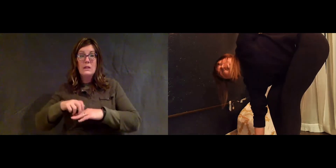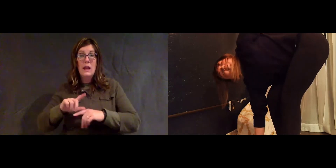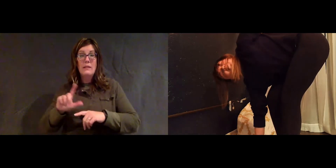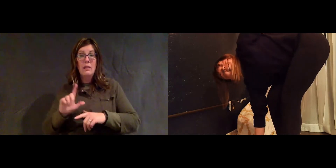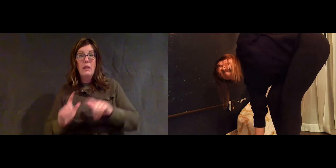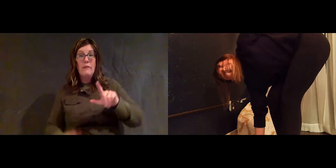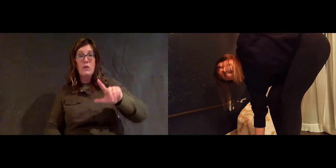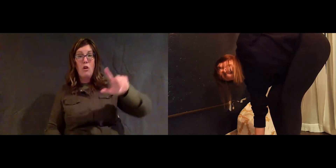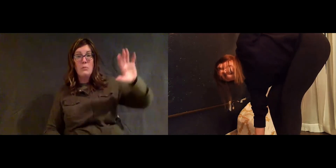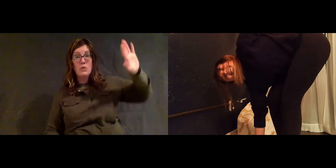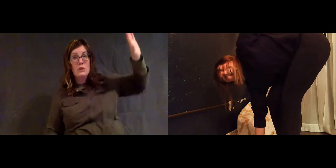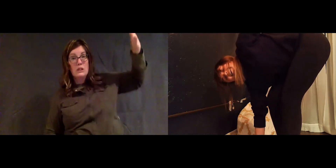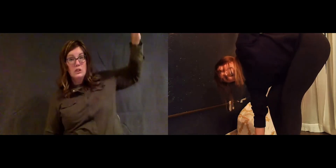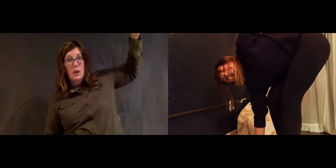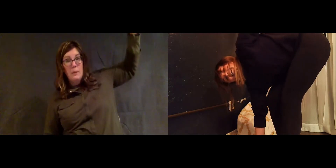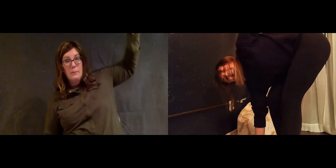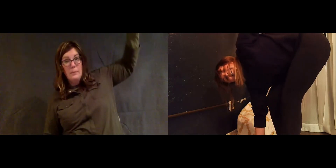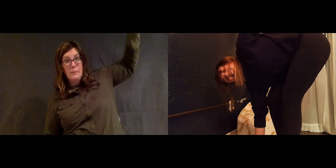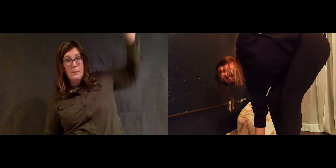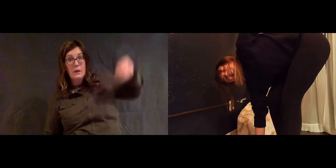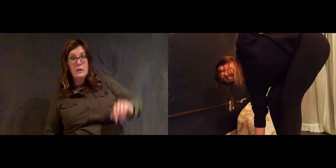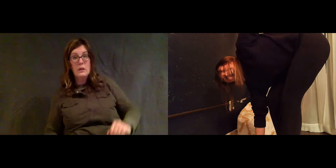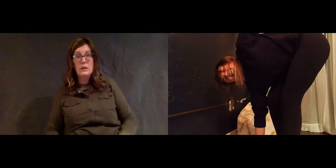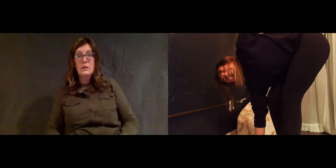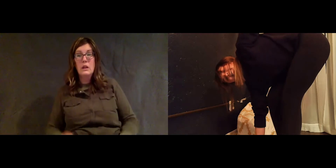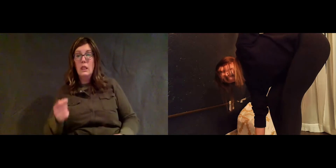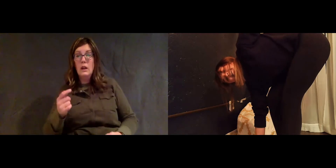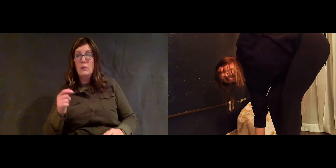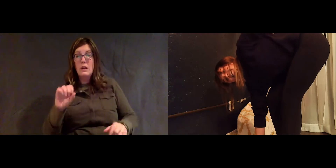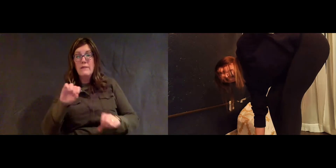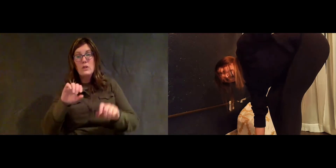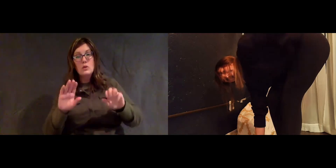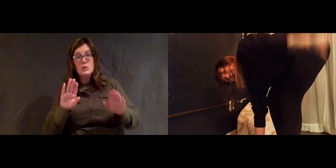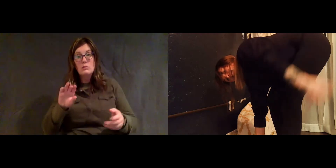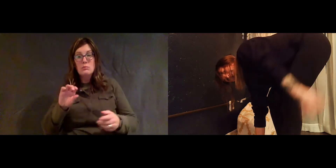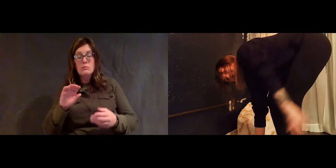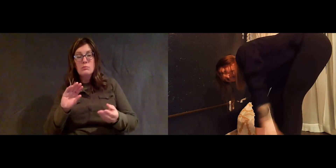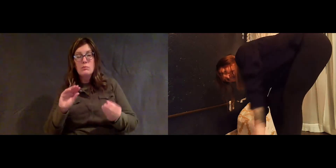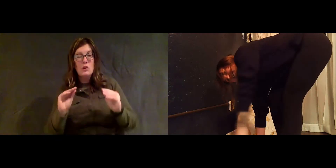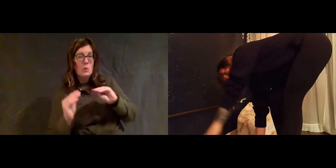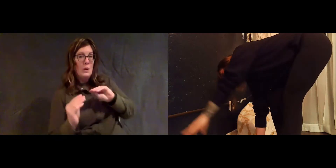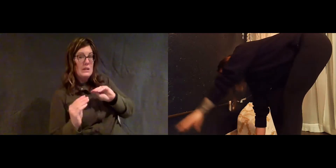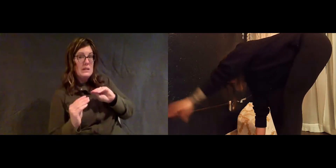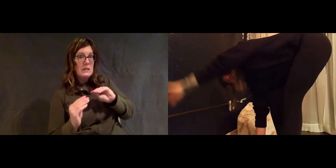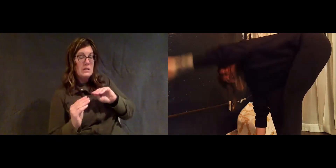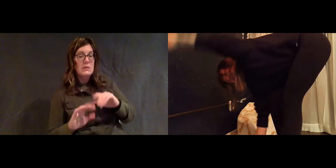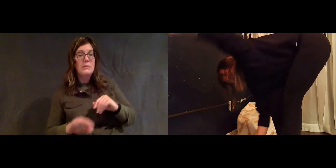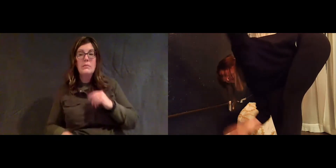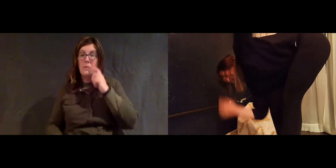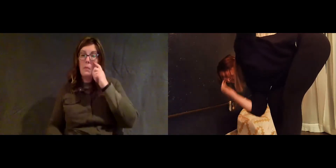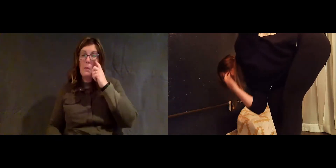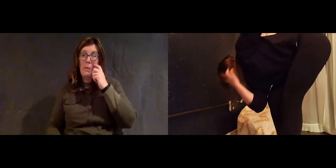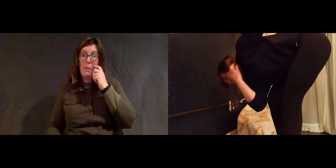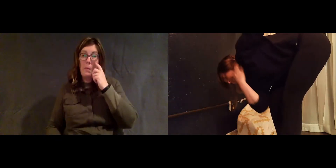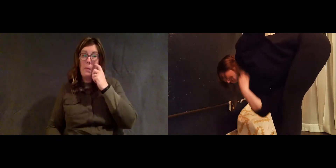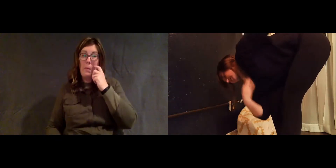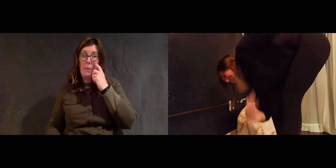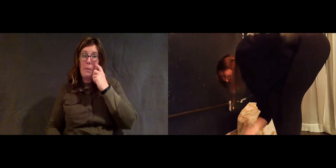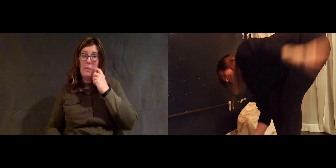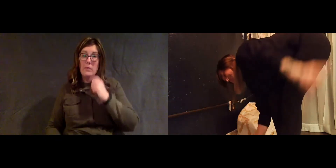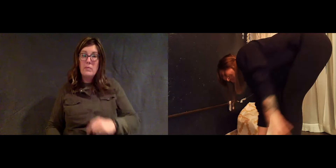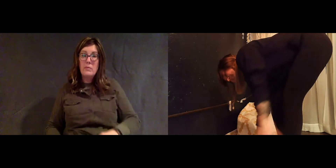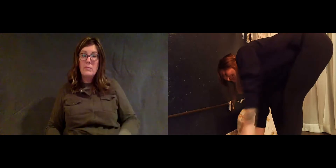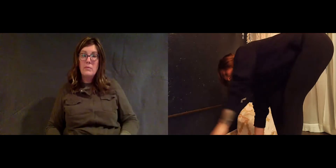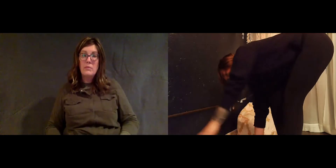up toward the ceiling, taking a little twist here. It might even feel good to swing your arm around in a